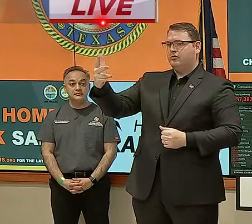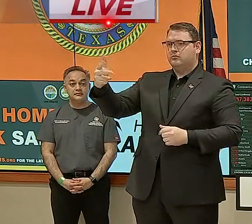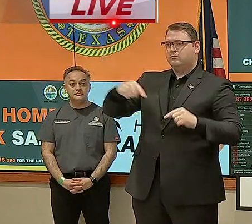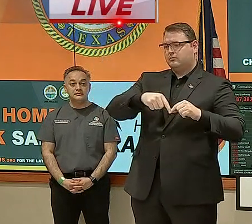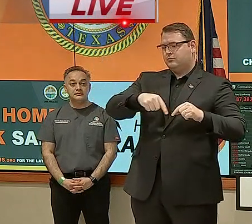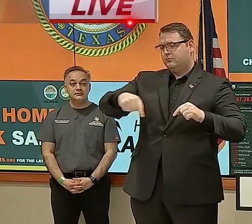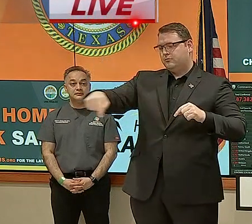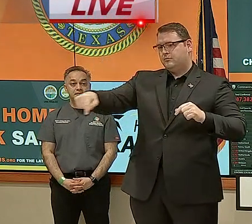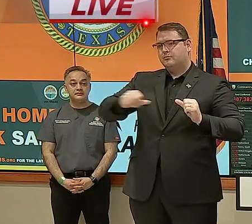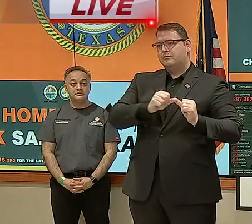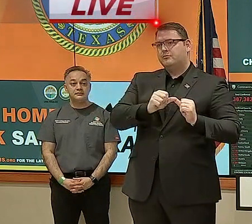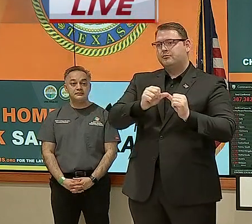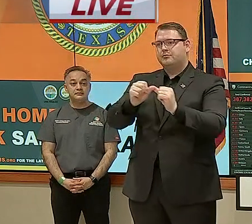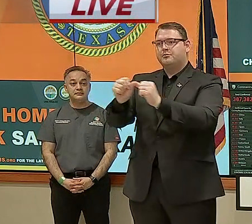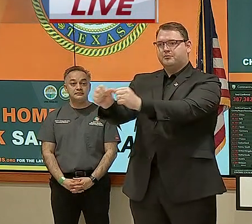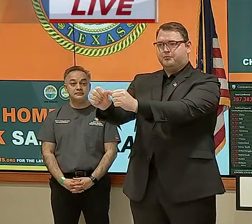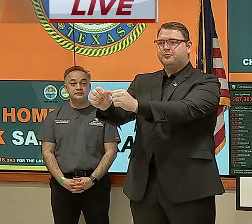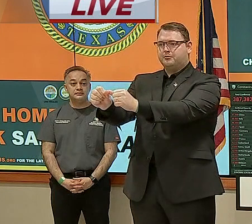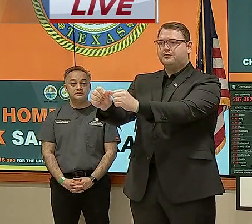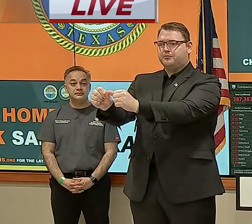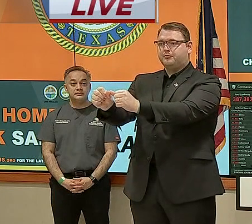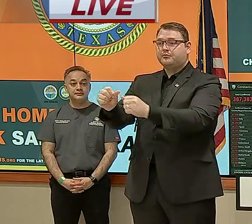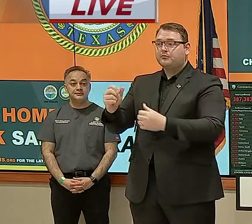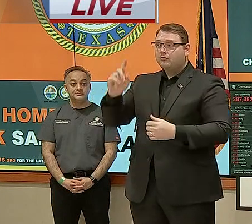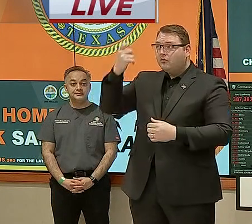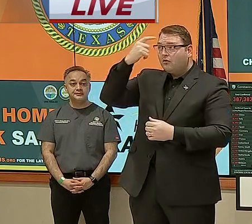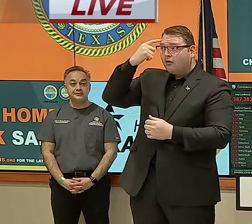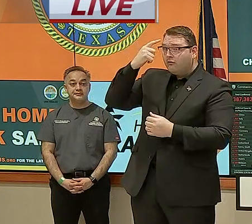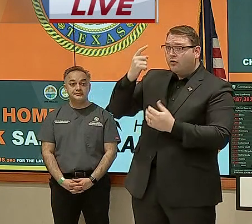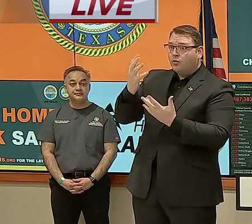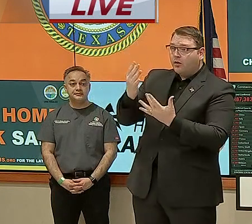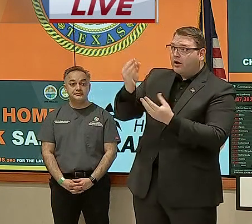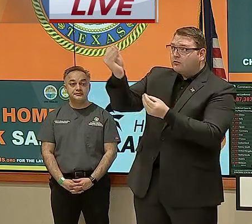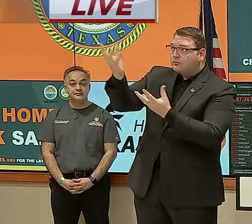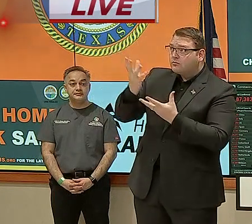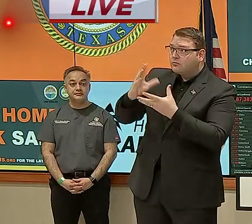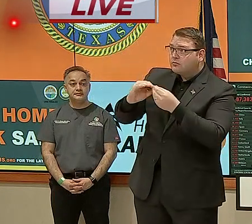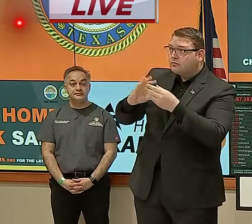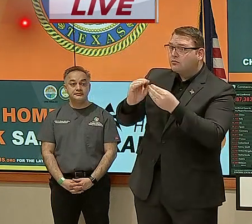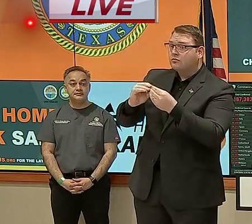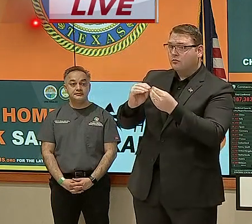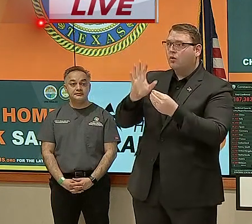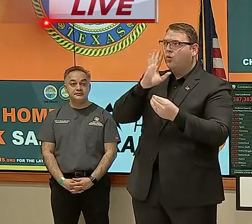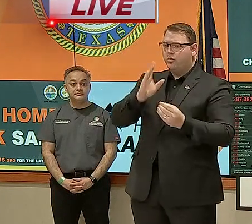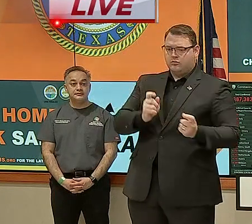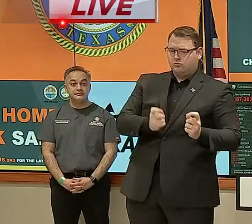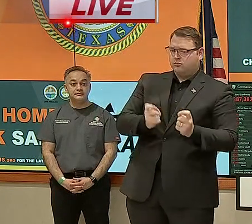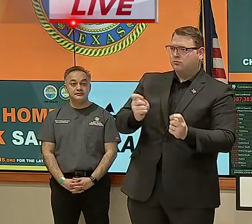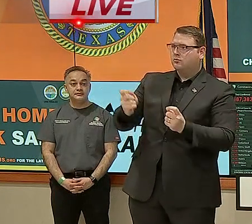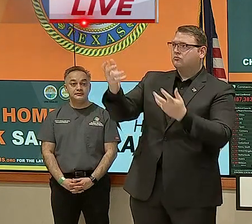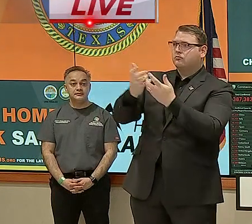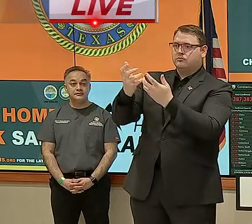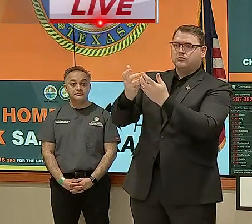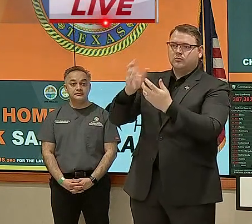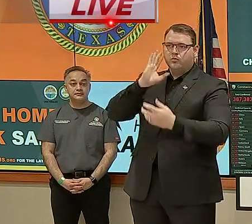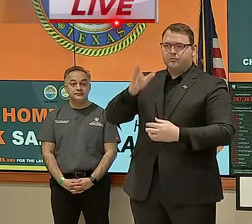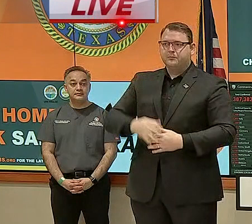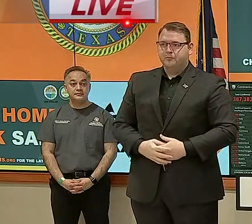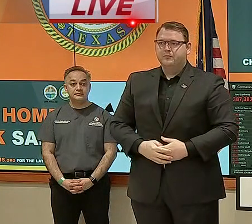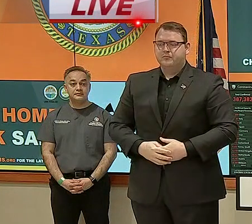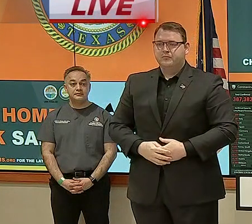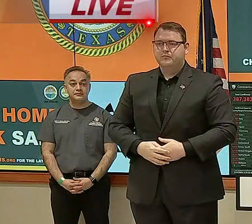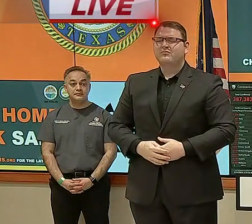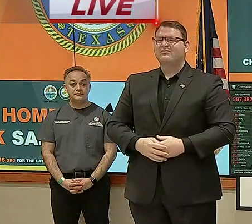the order as necessary. Now, to go over what the order entails. There is